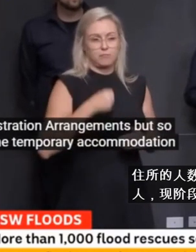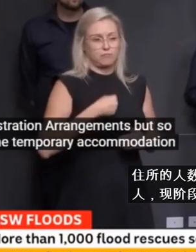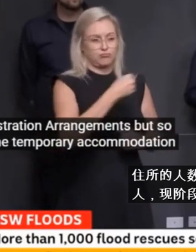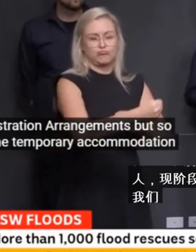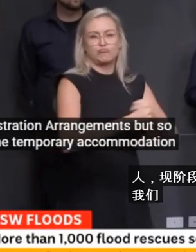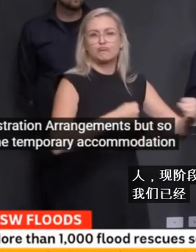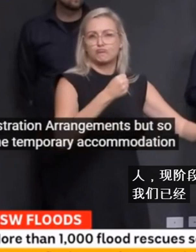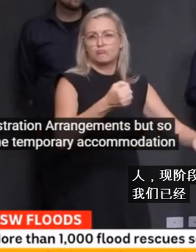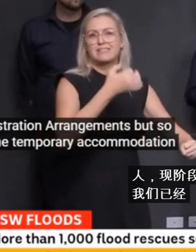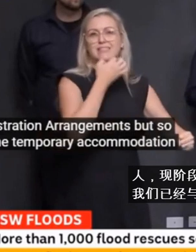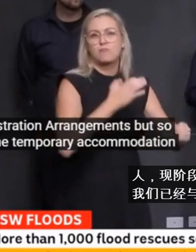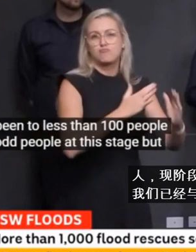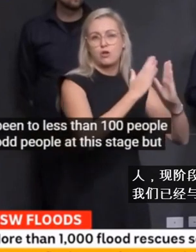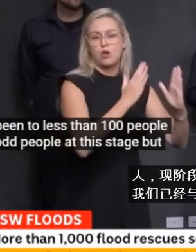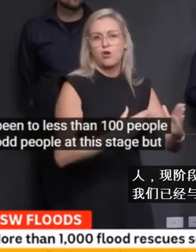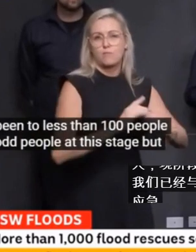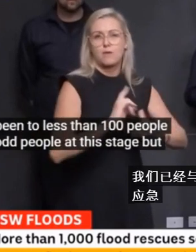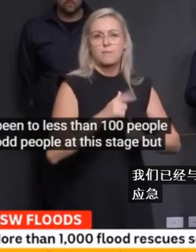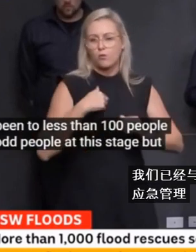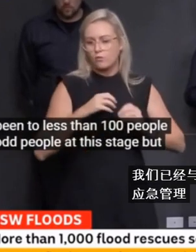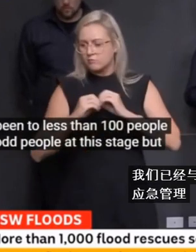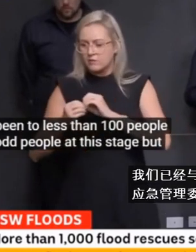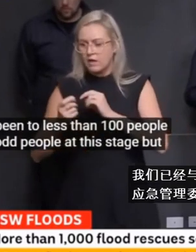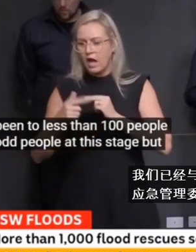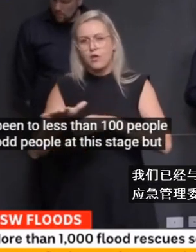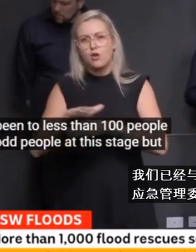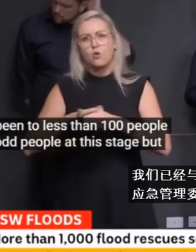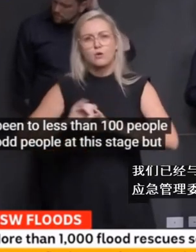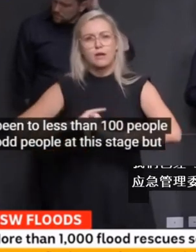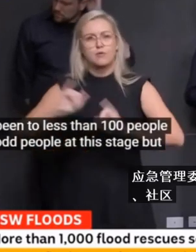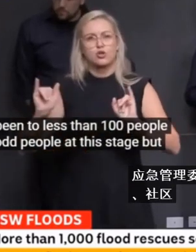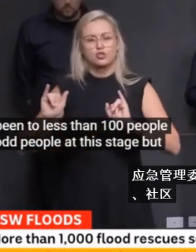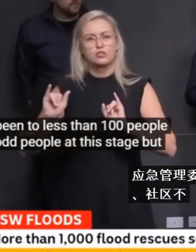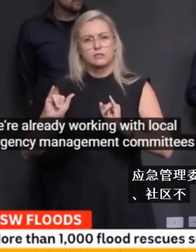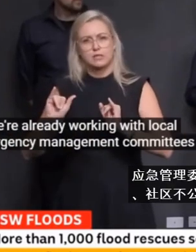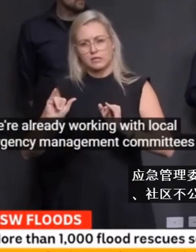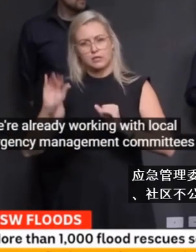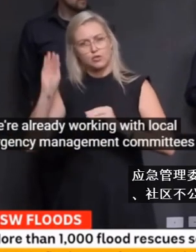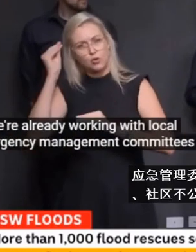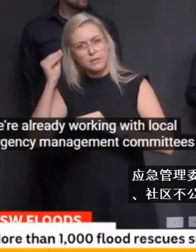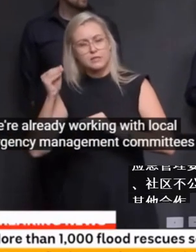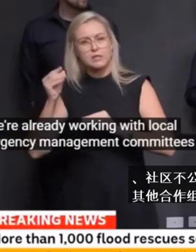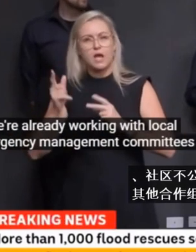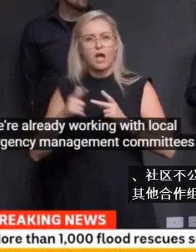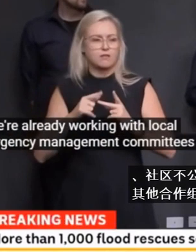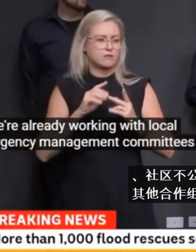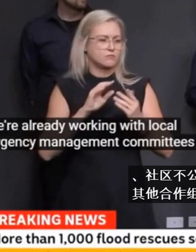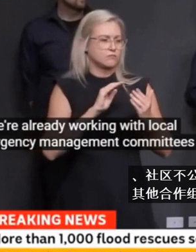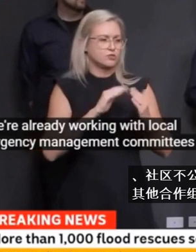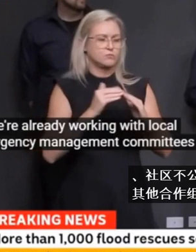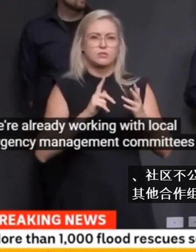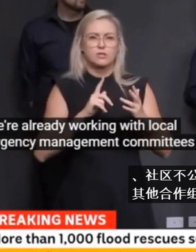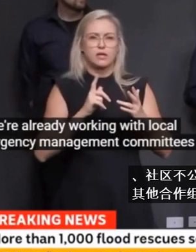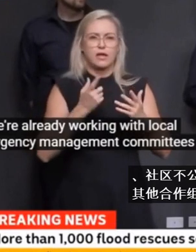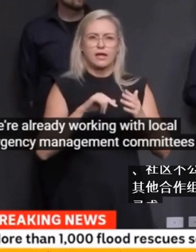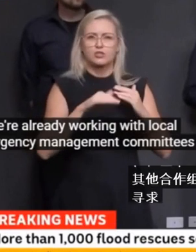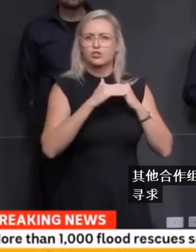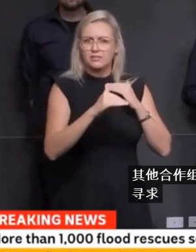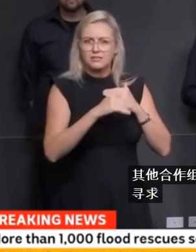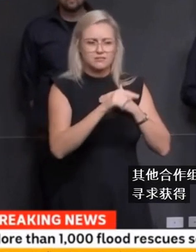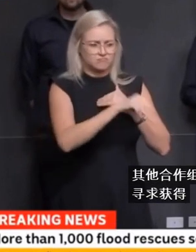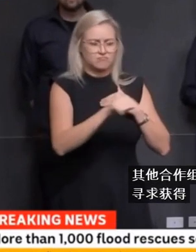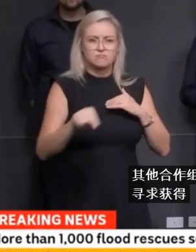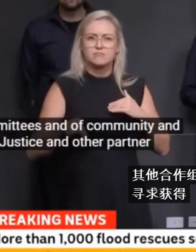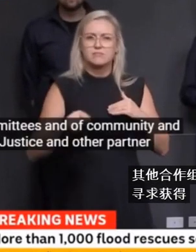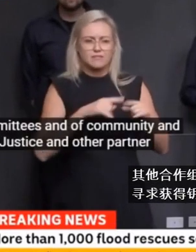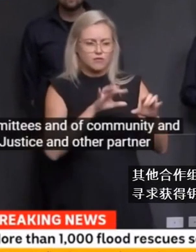this stage. But we're already working with local emergency management committees, Department of Community and Justice and other partner organisations, looking